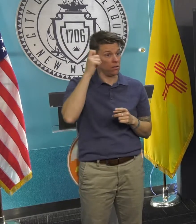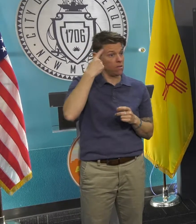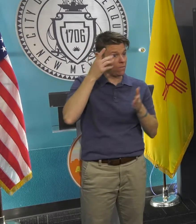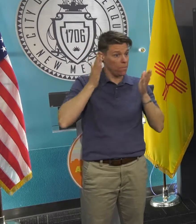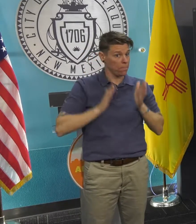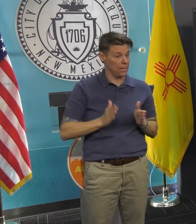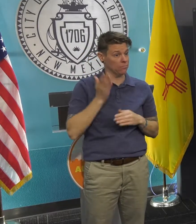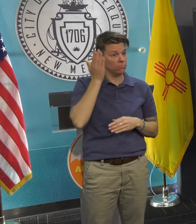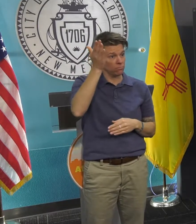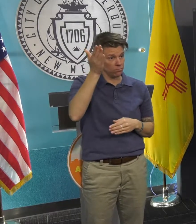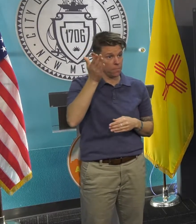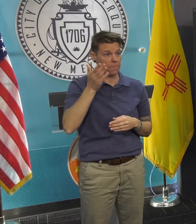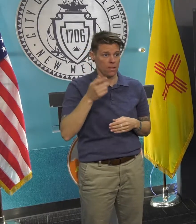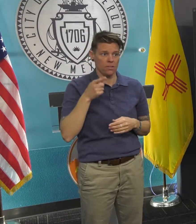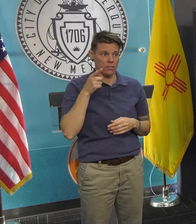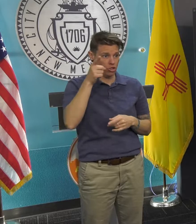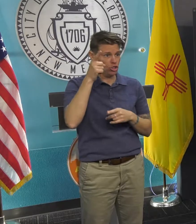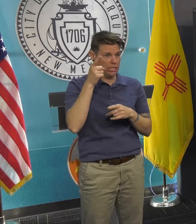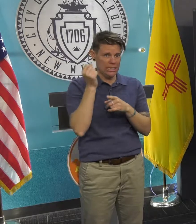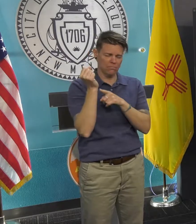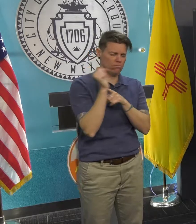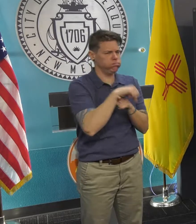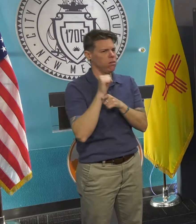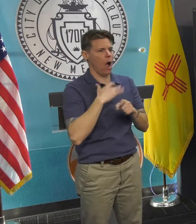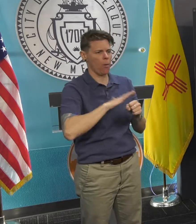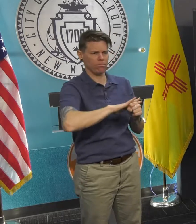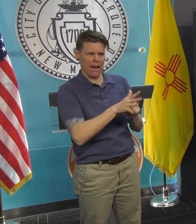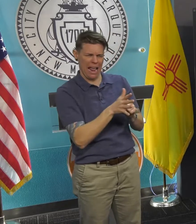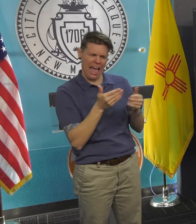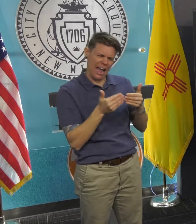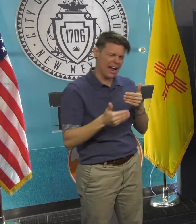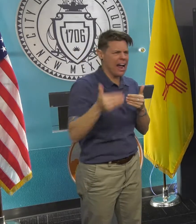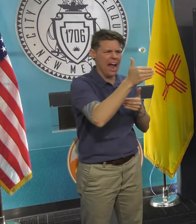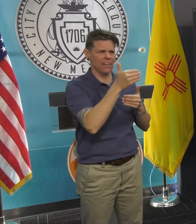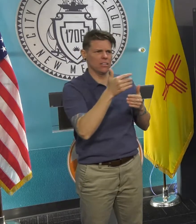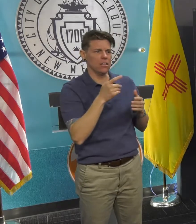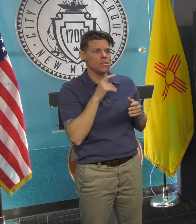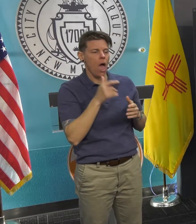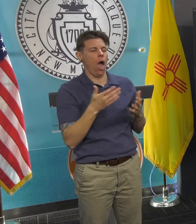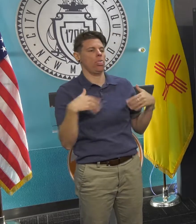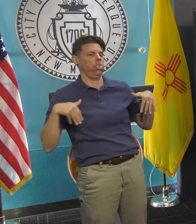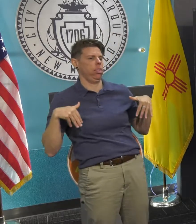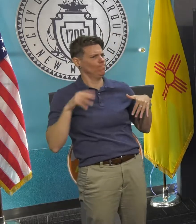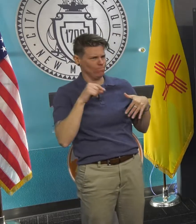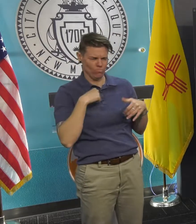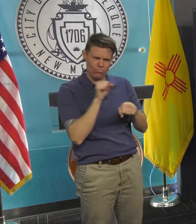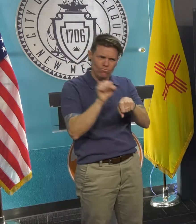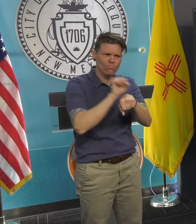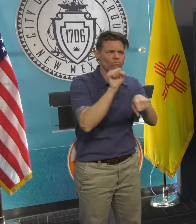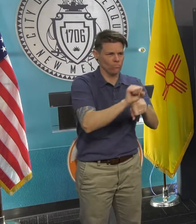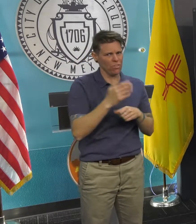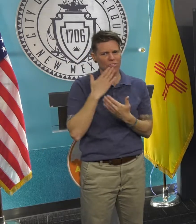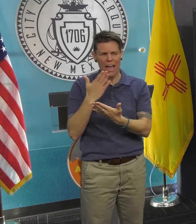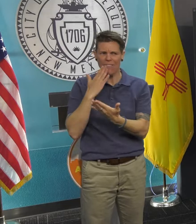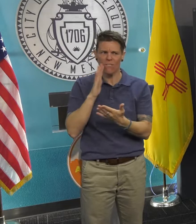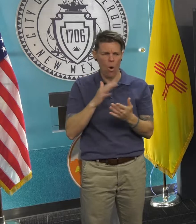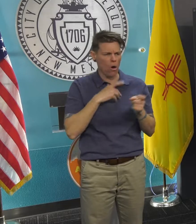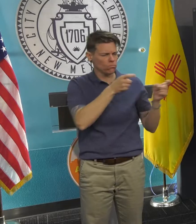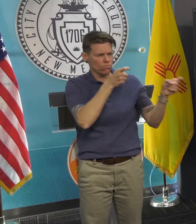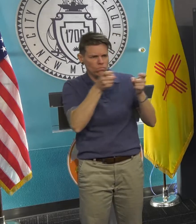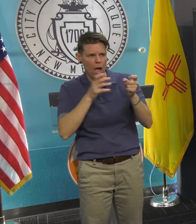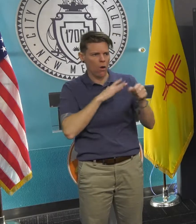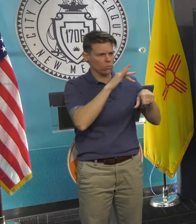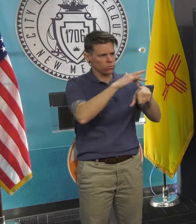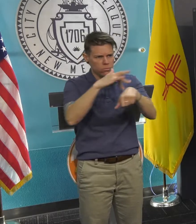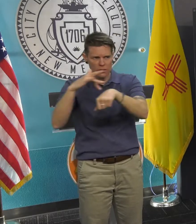this pandemic. In particular, Mayor, thank you for managing pandemic resources with an equity lens. If we've learned